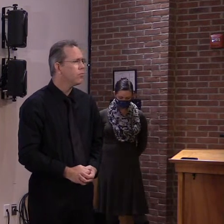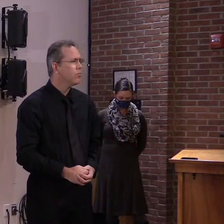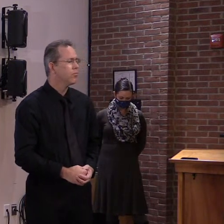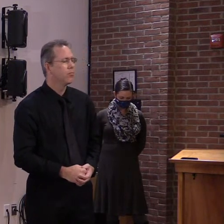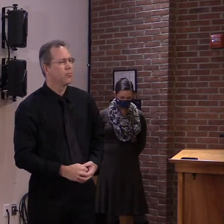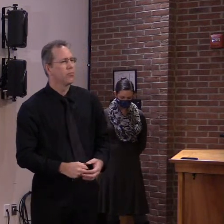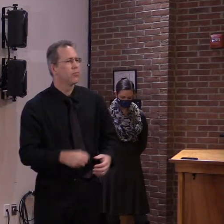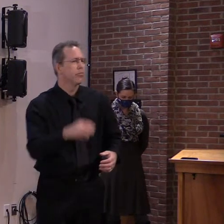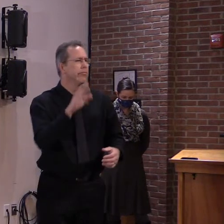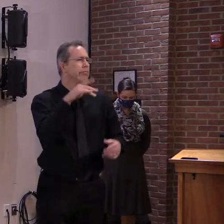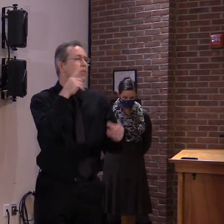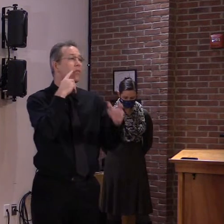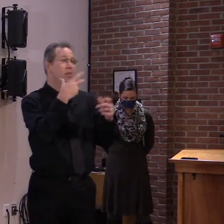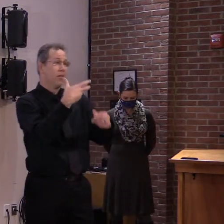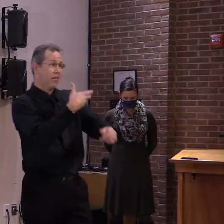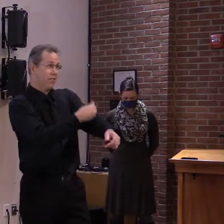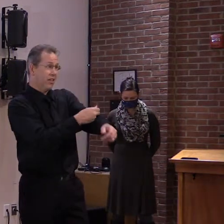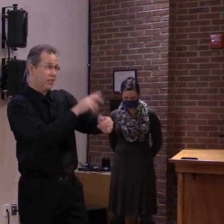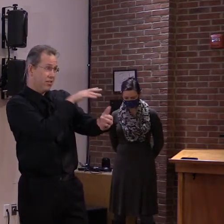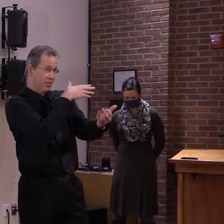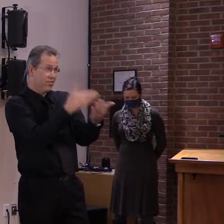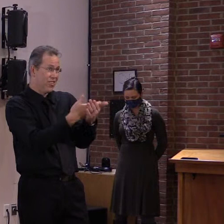a